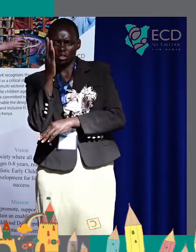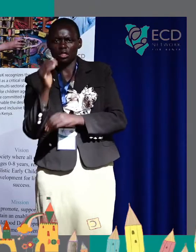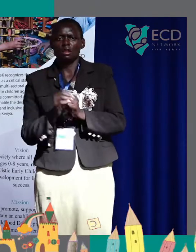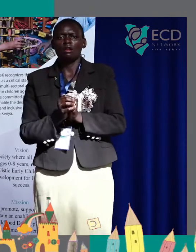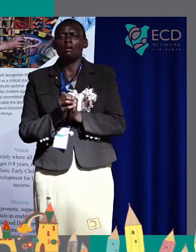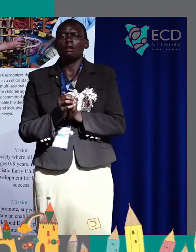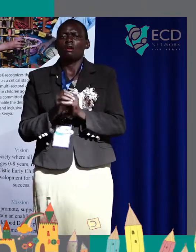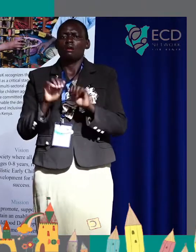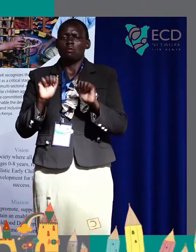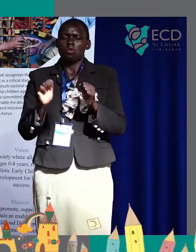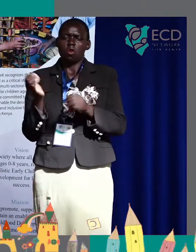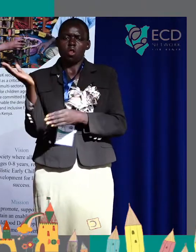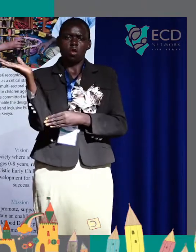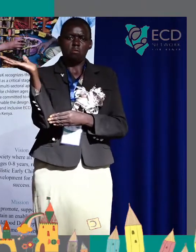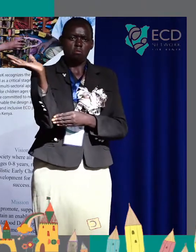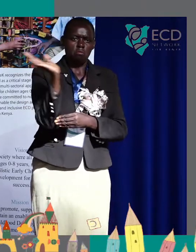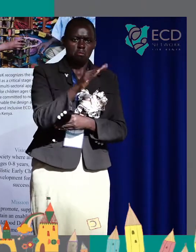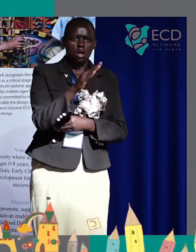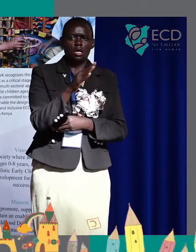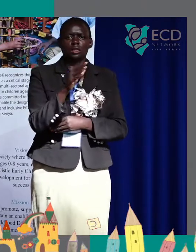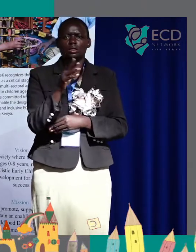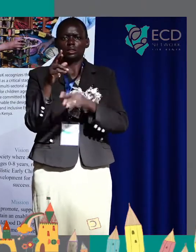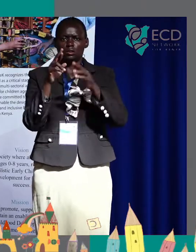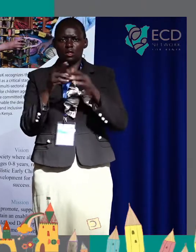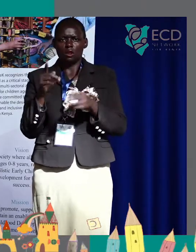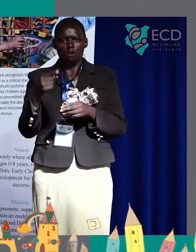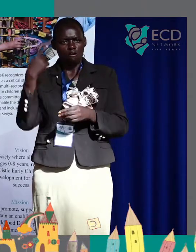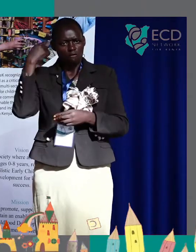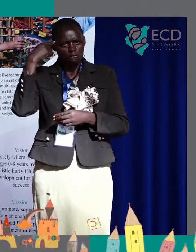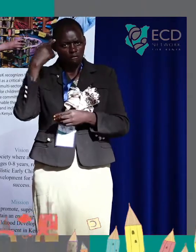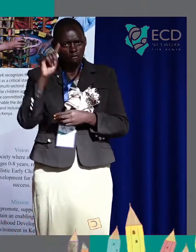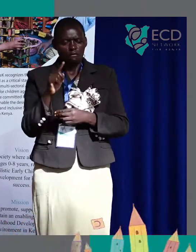anticipated that we will come back here for,